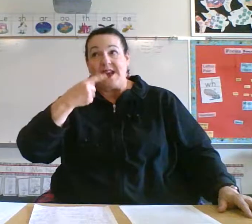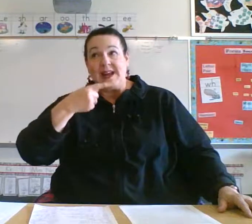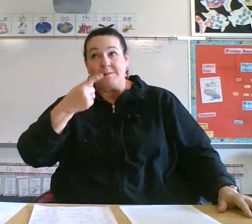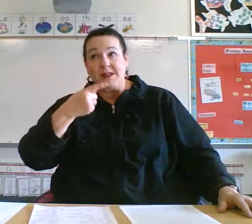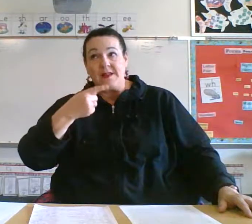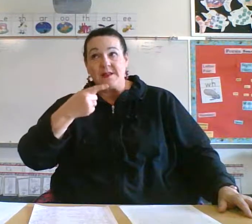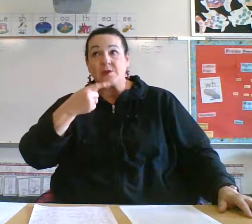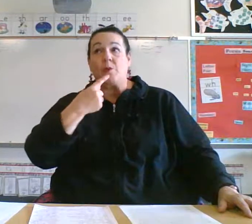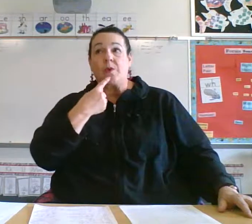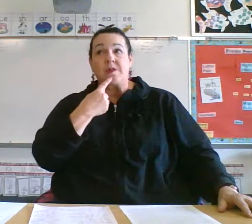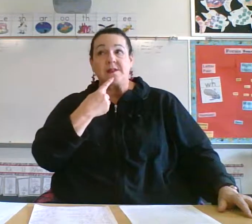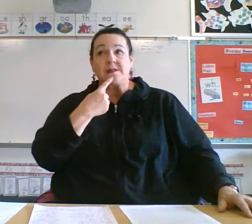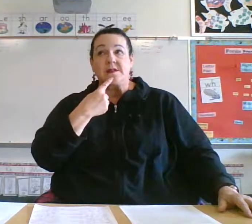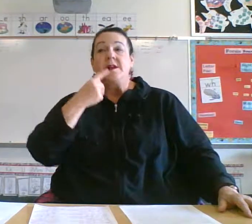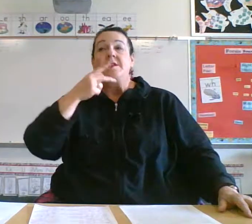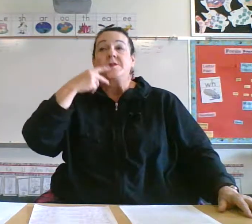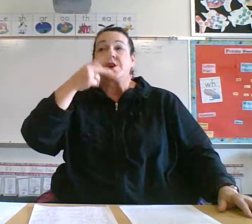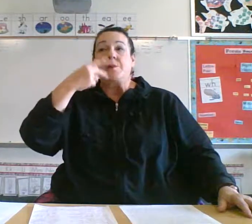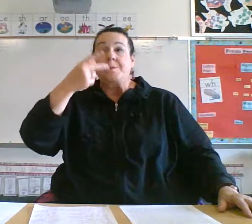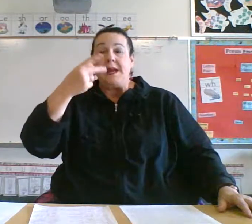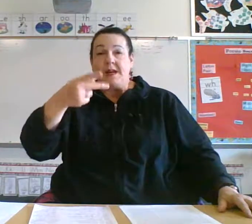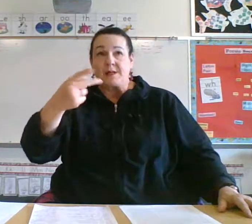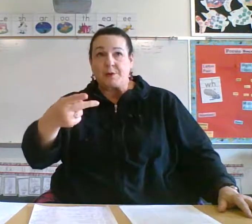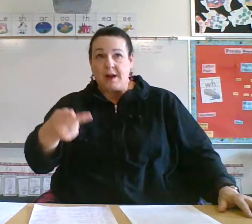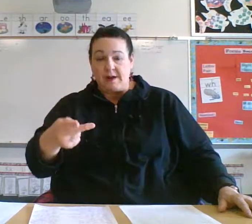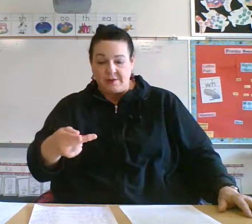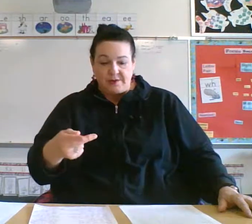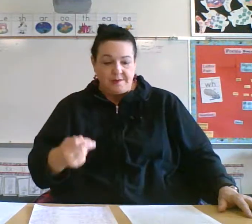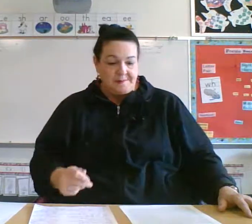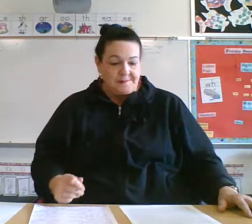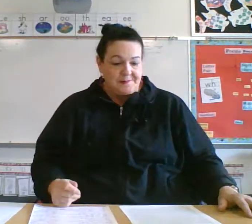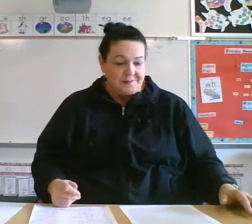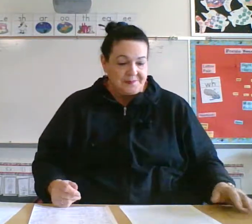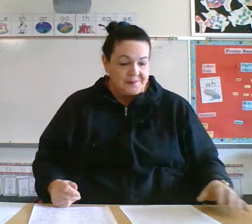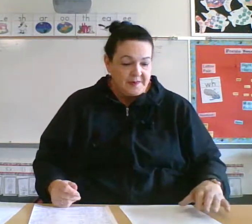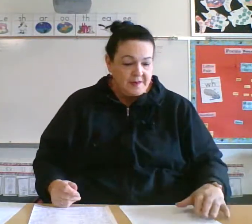can be this or this. So P is pronounce.